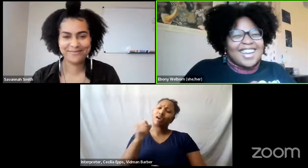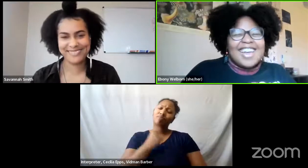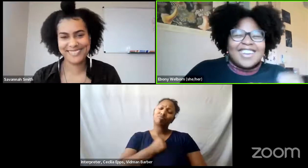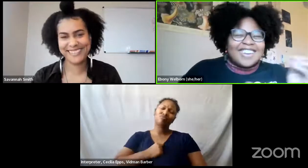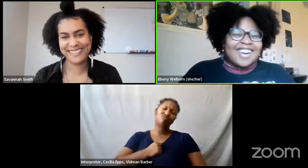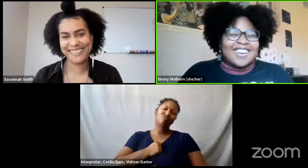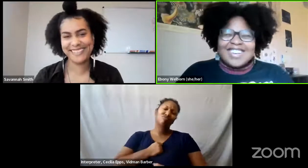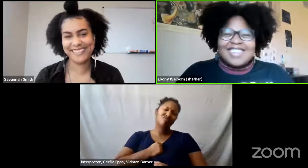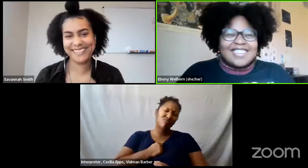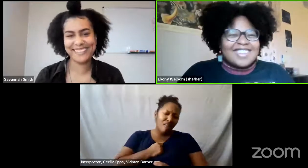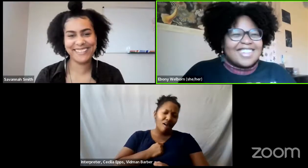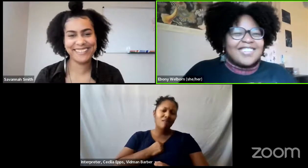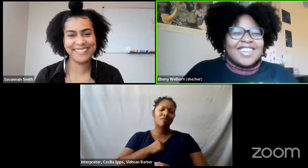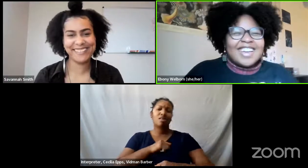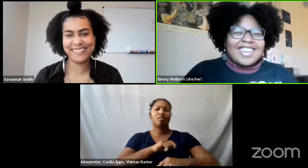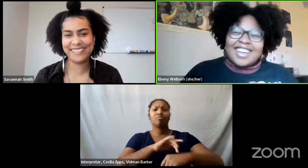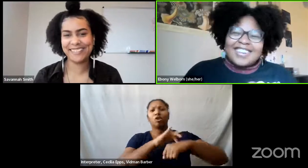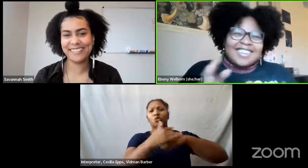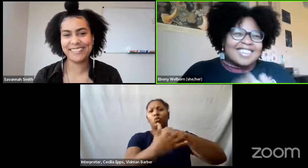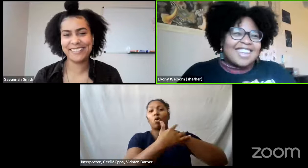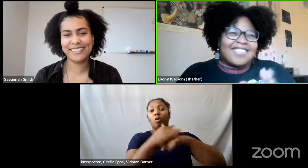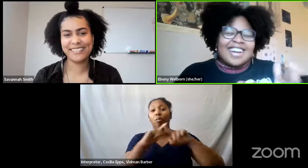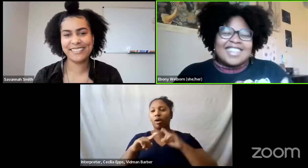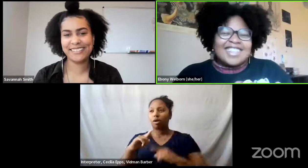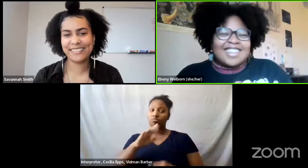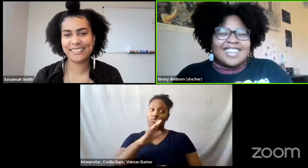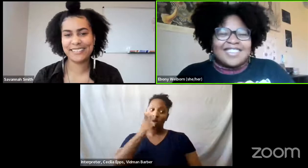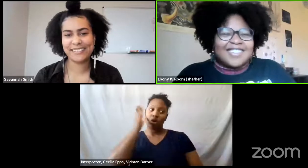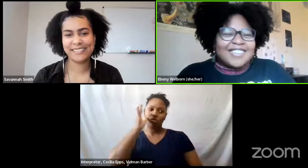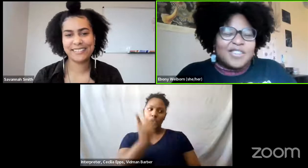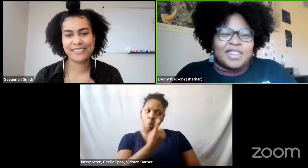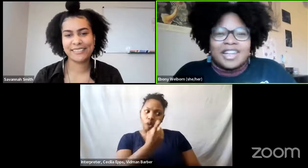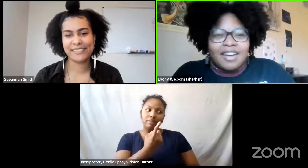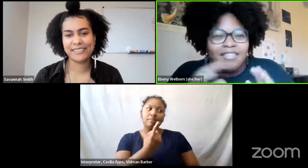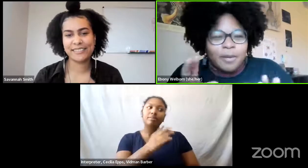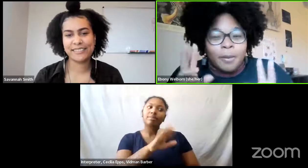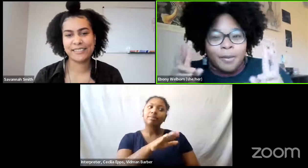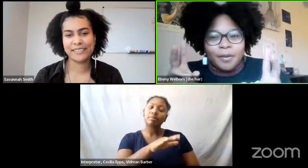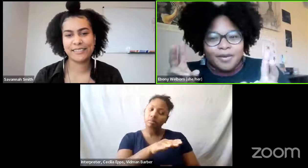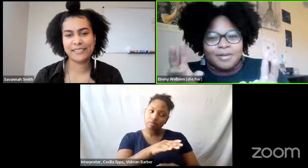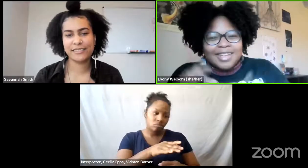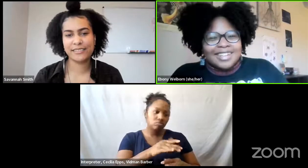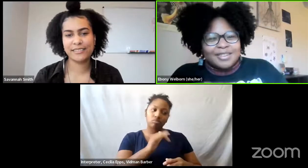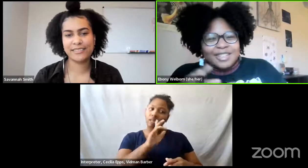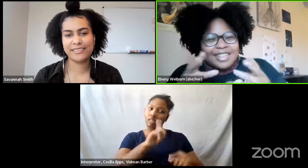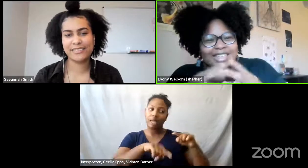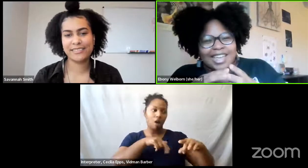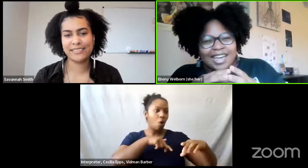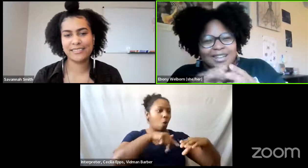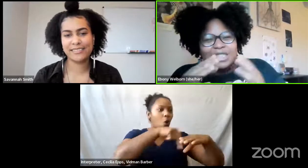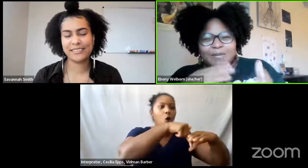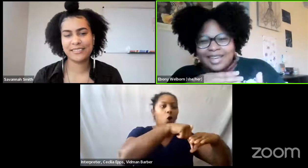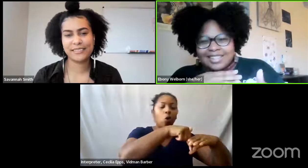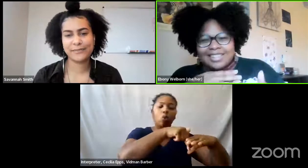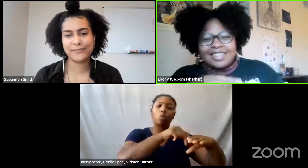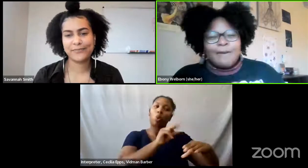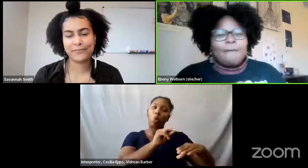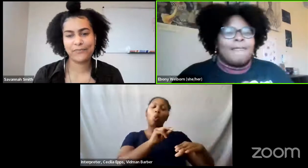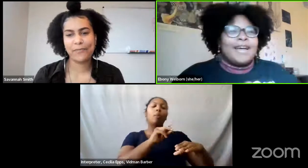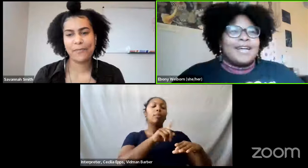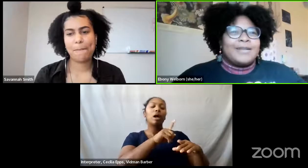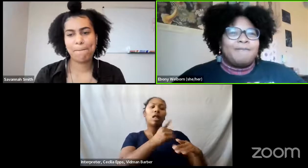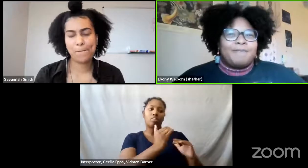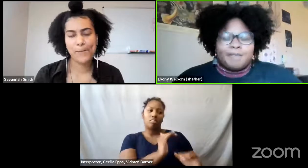going, you're not going too deep. Like you're gonna stay where I can see you. Love the pool because it was a contained